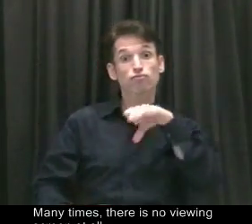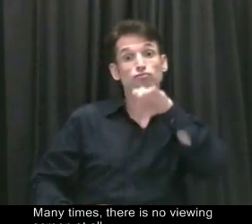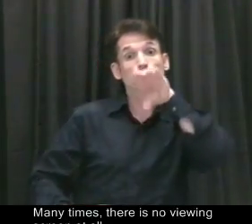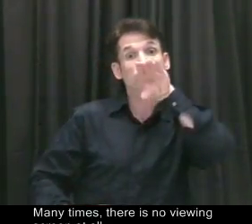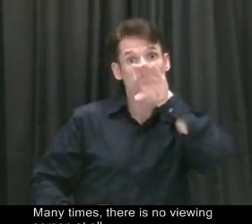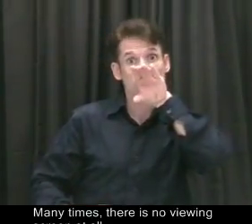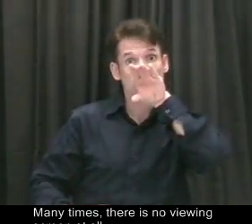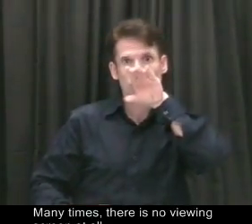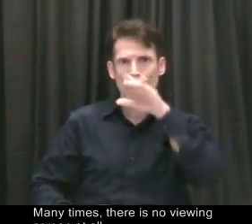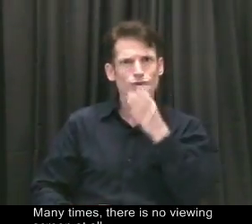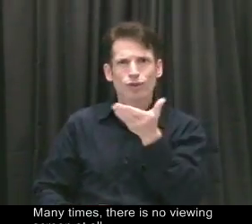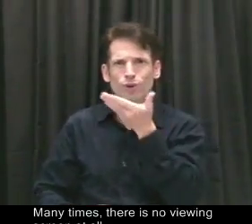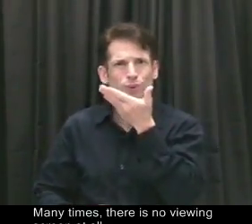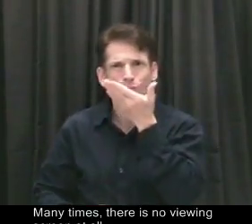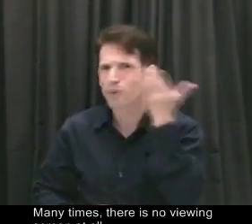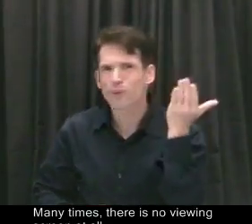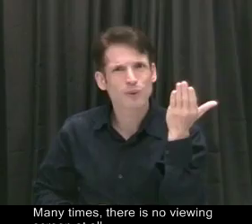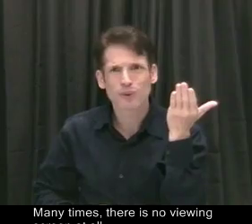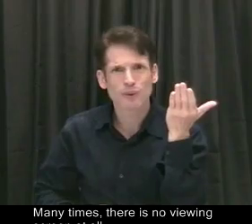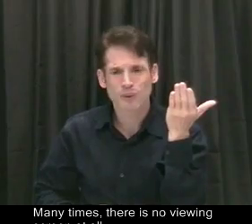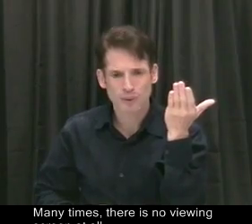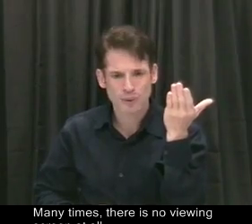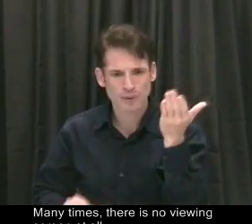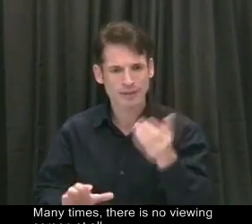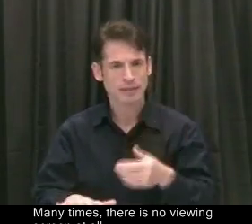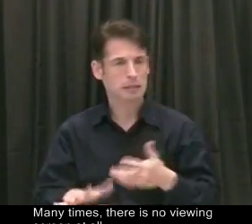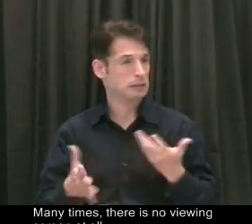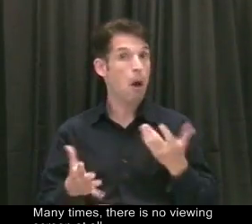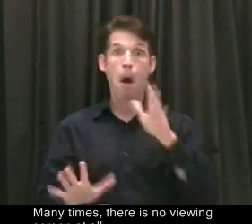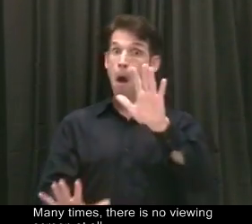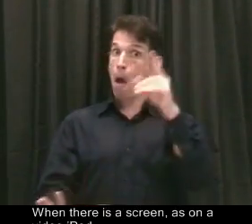Many times, there is no viewing screen at all.